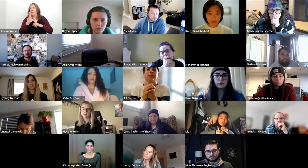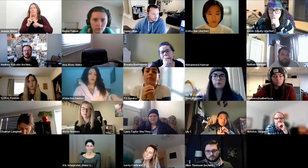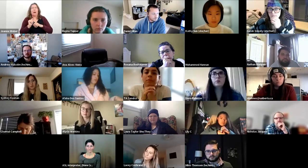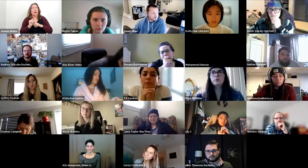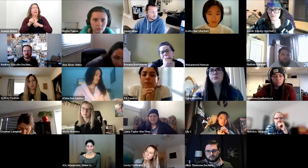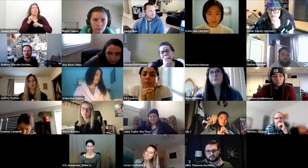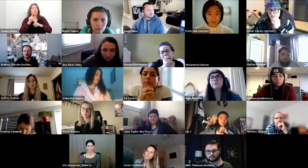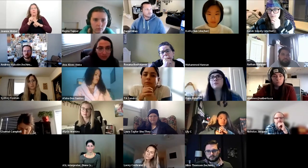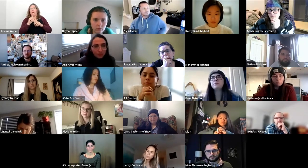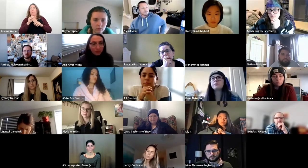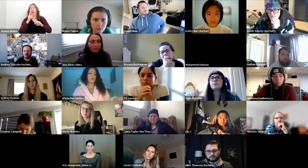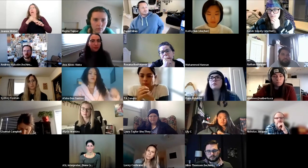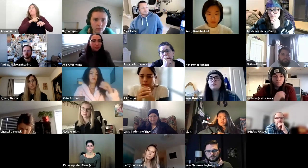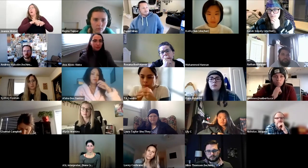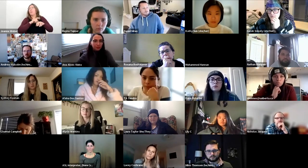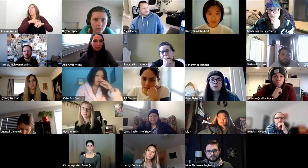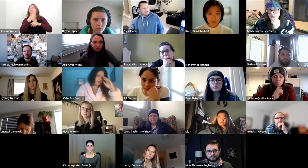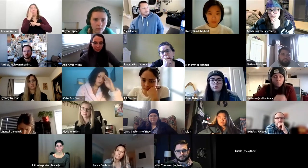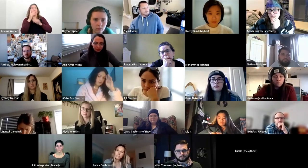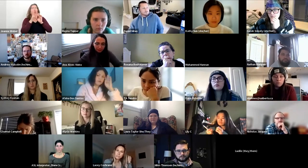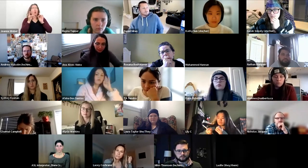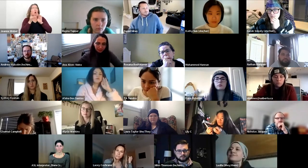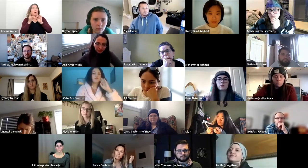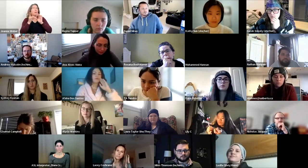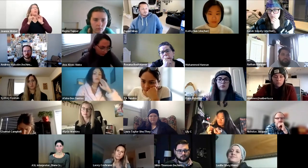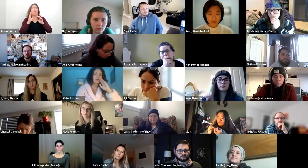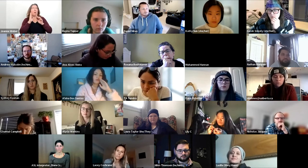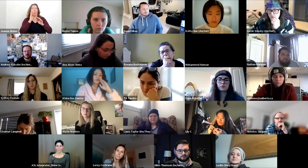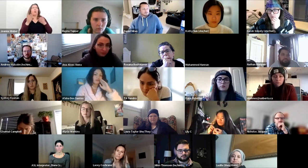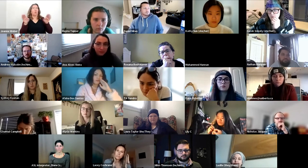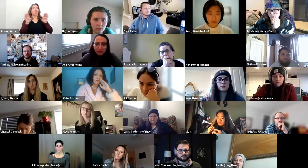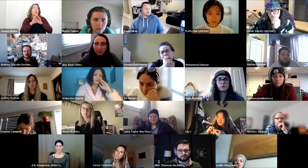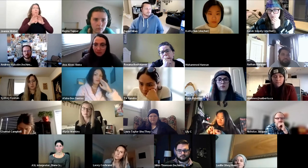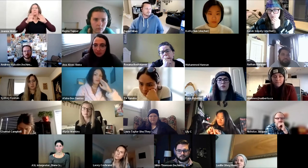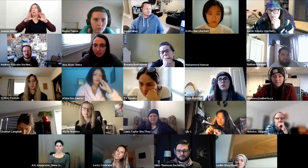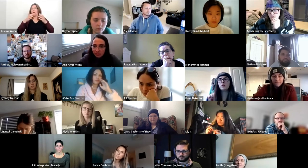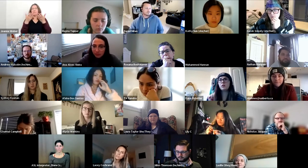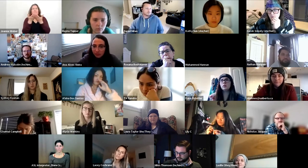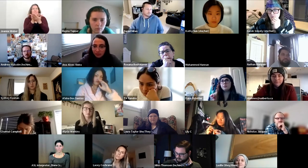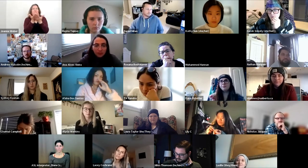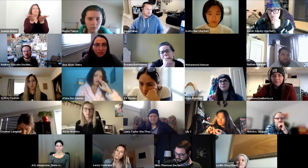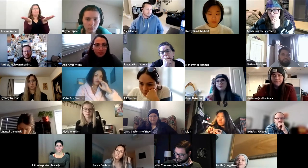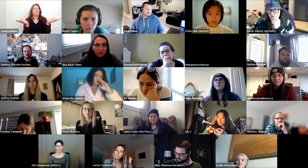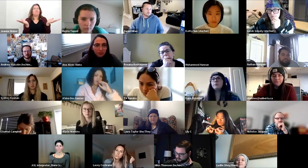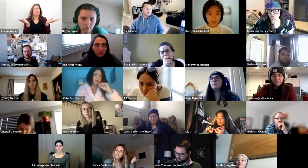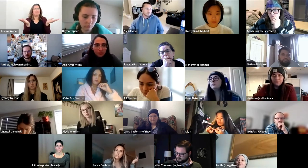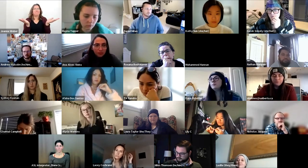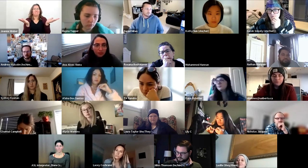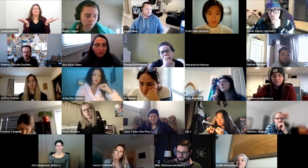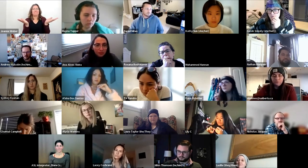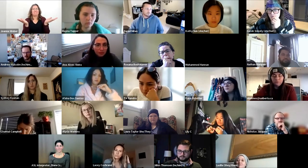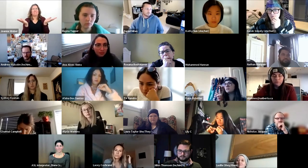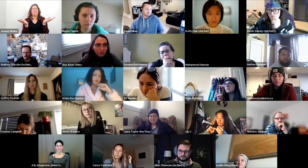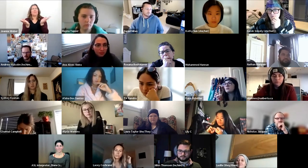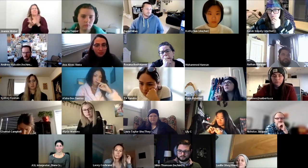just want to make sure we cover off any questions that might be there. Let's see what's in the